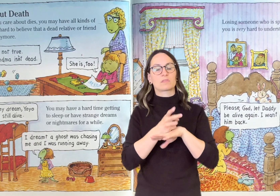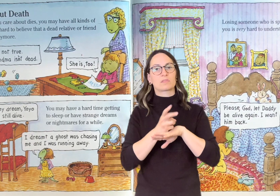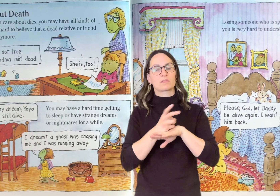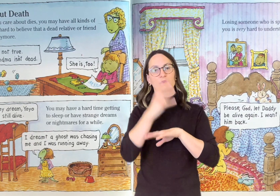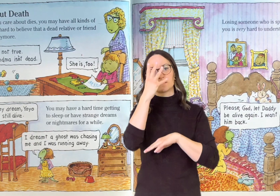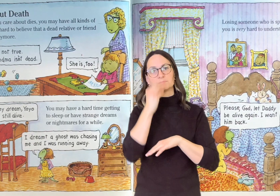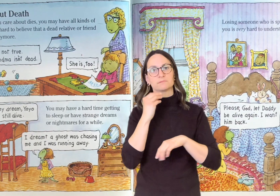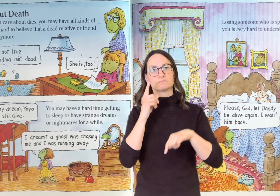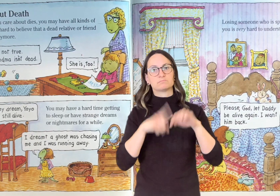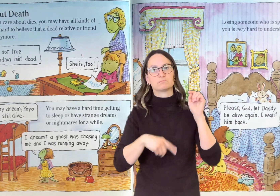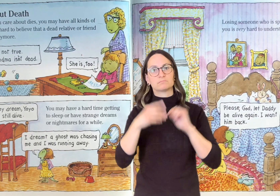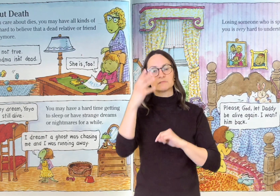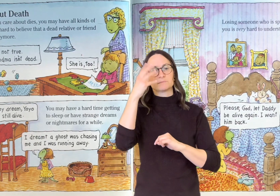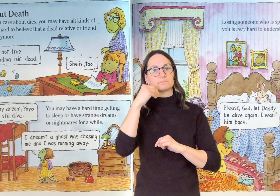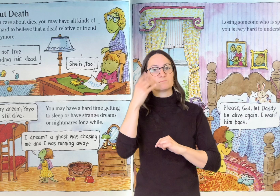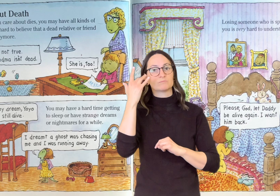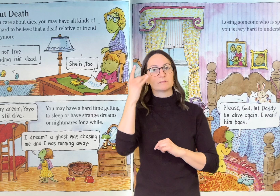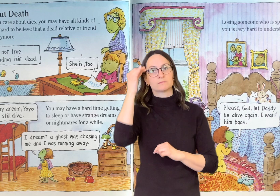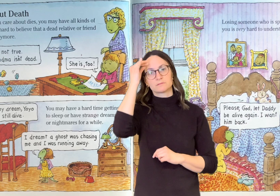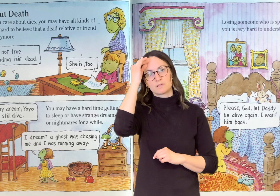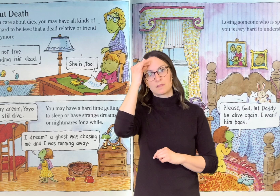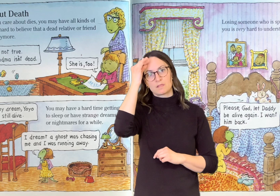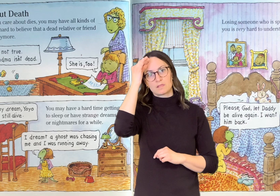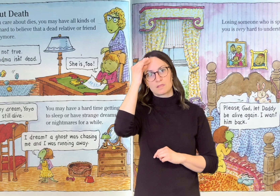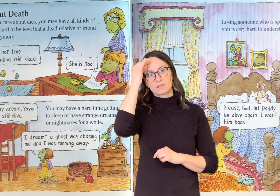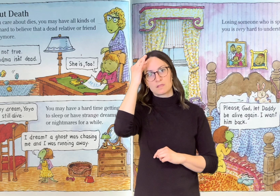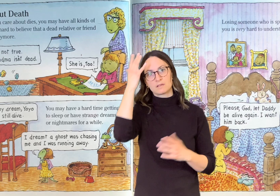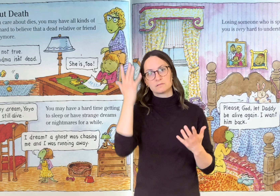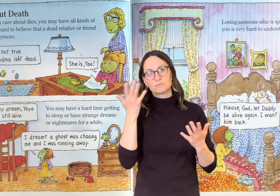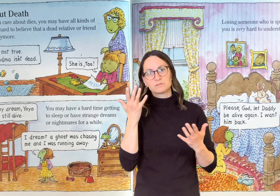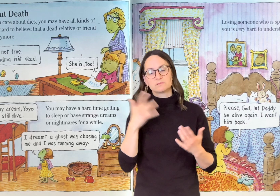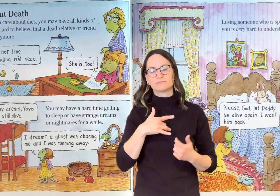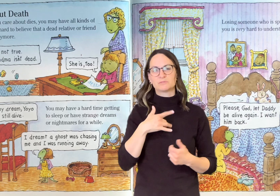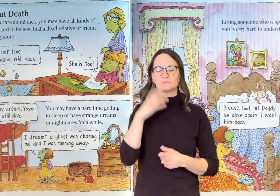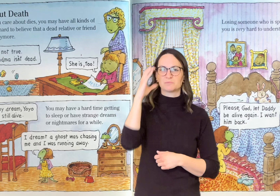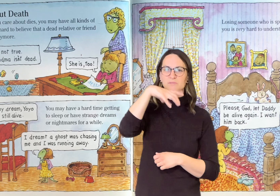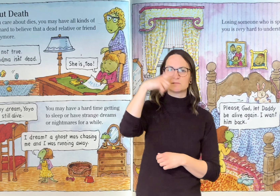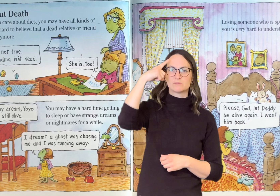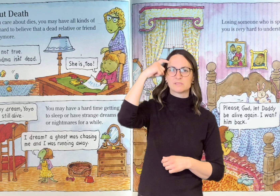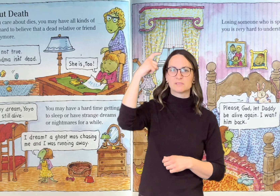You may have a hard time getting to sleep or have strange dreams or nightmares for a while.